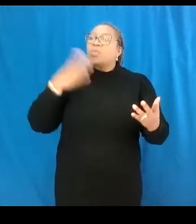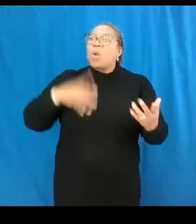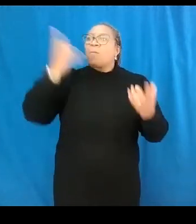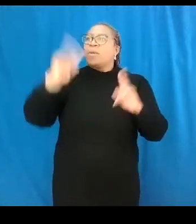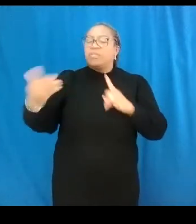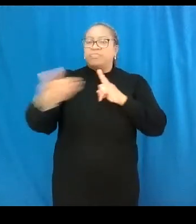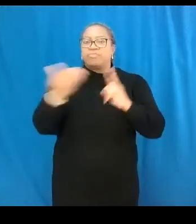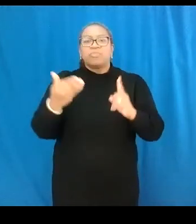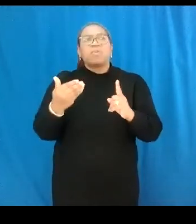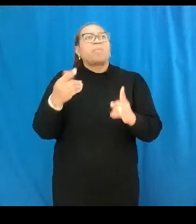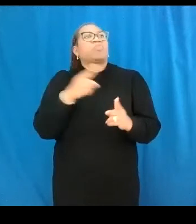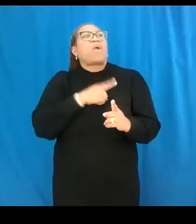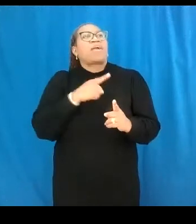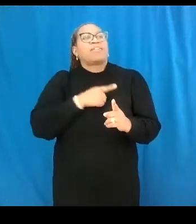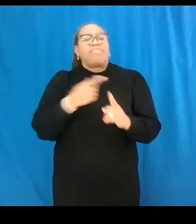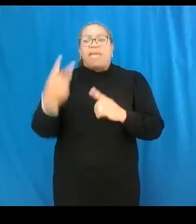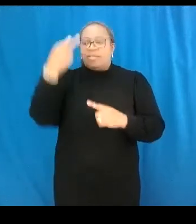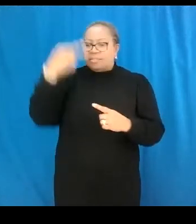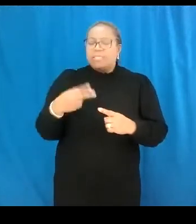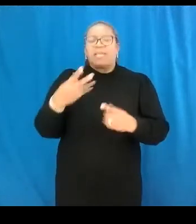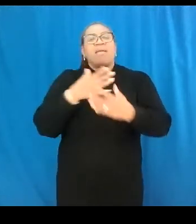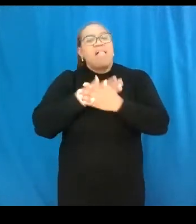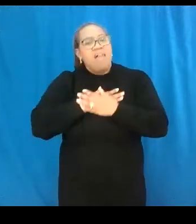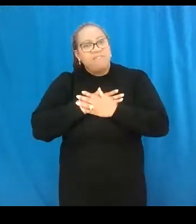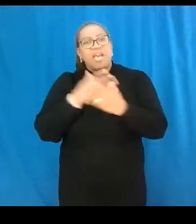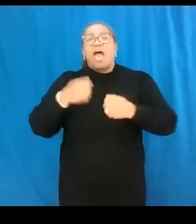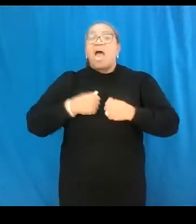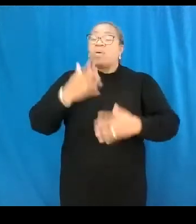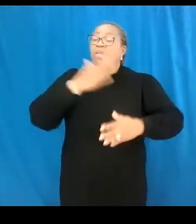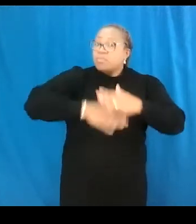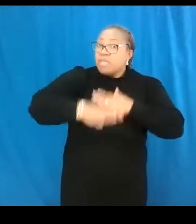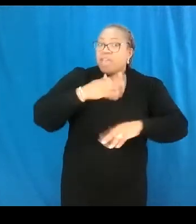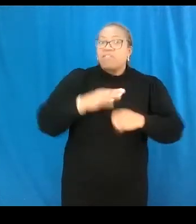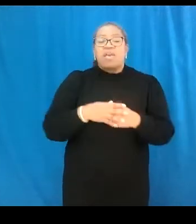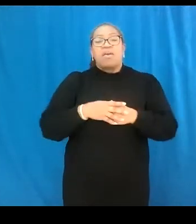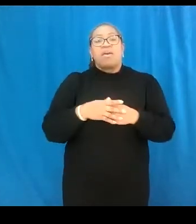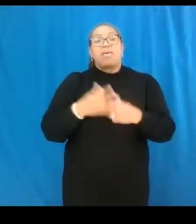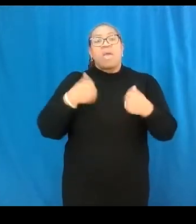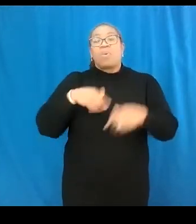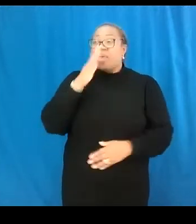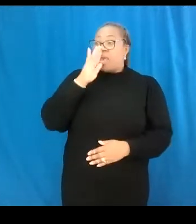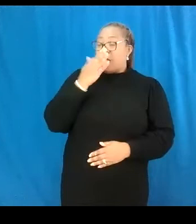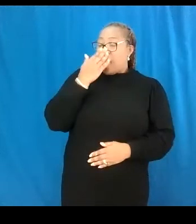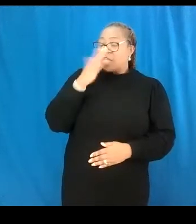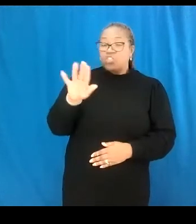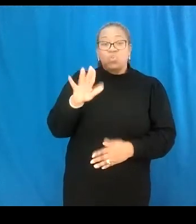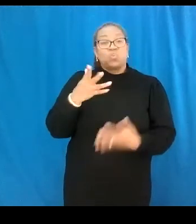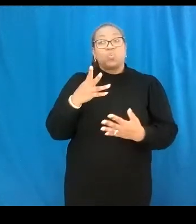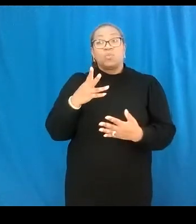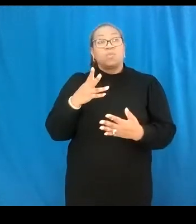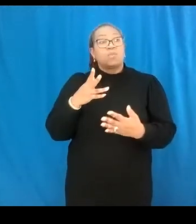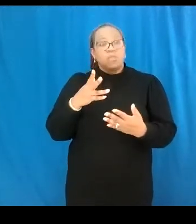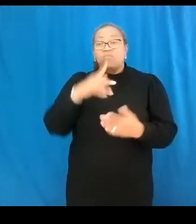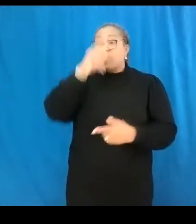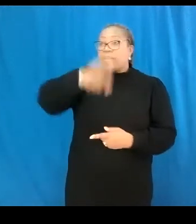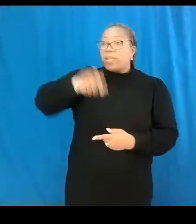city. That our actions, our conduct, our posture towards people will contradict